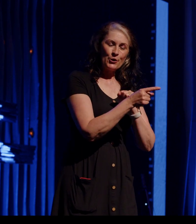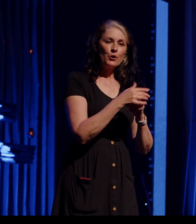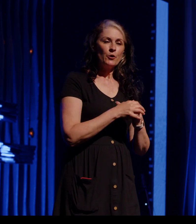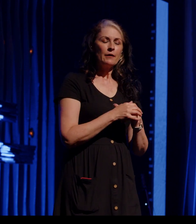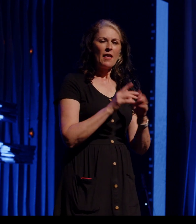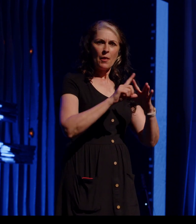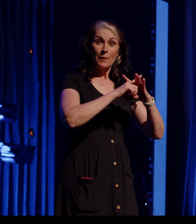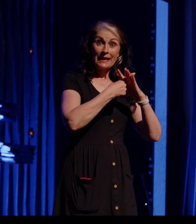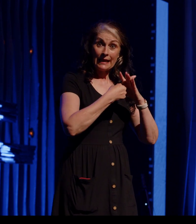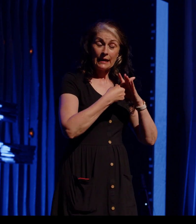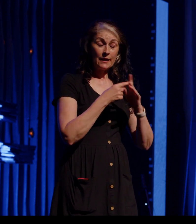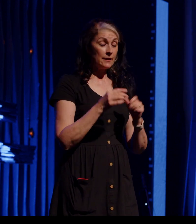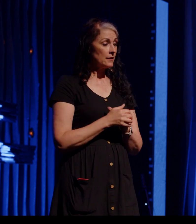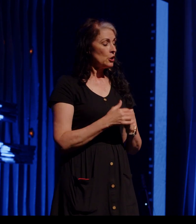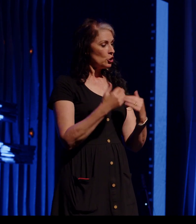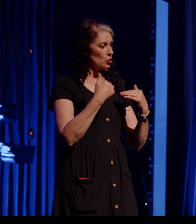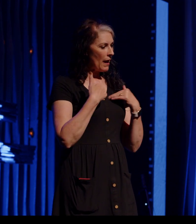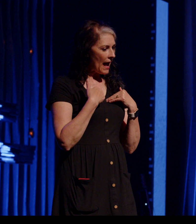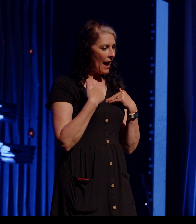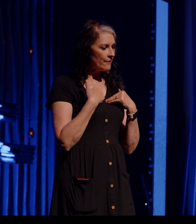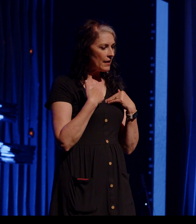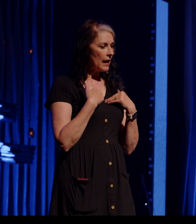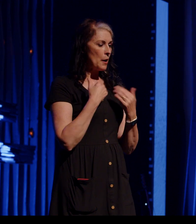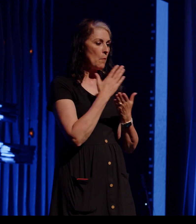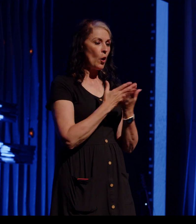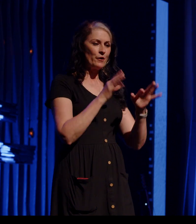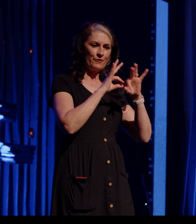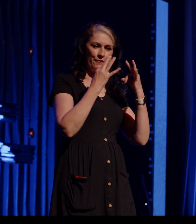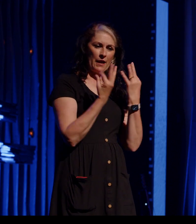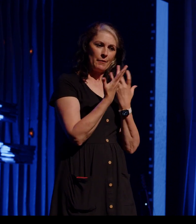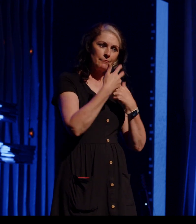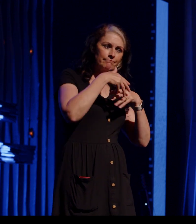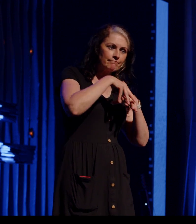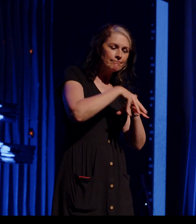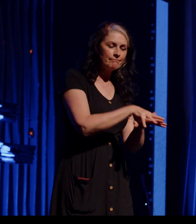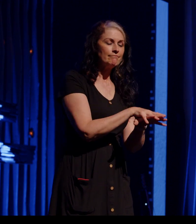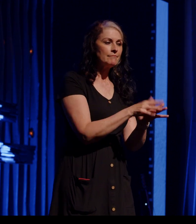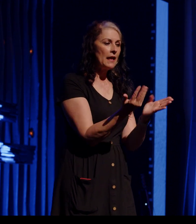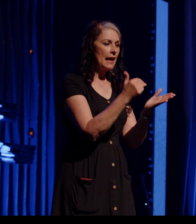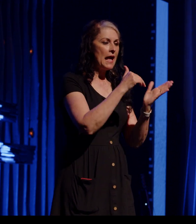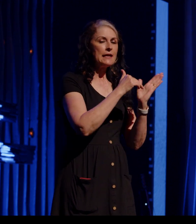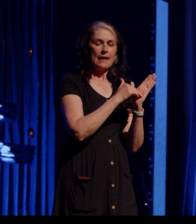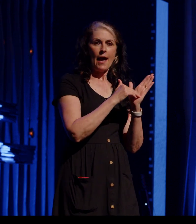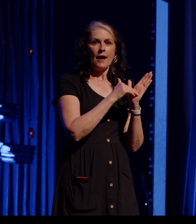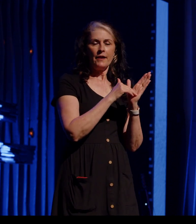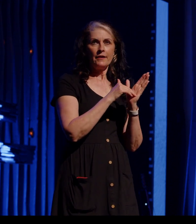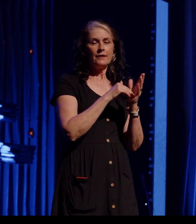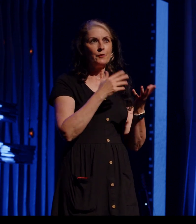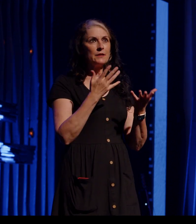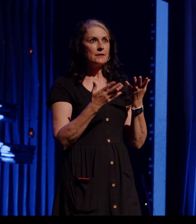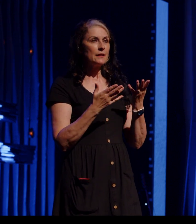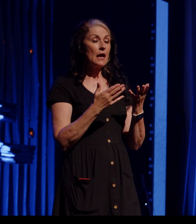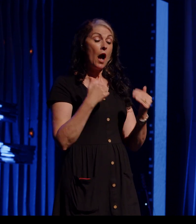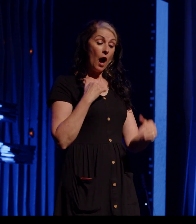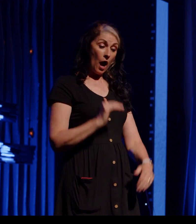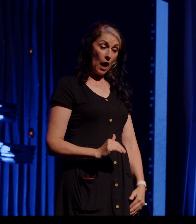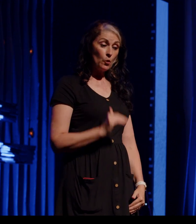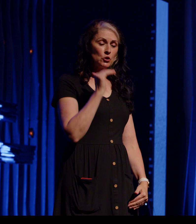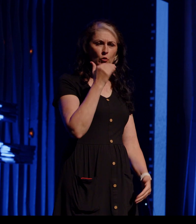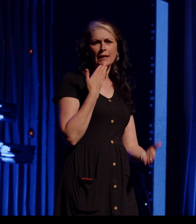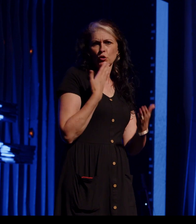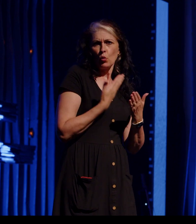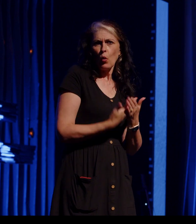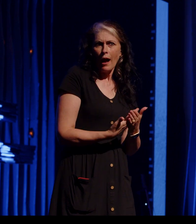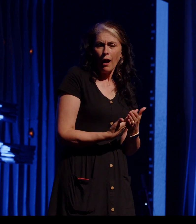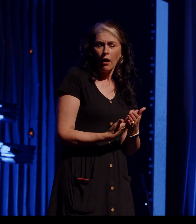in the beginning. And so to have that as part of our family, it was, again, I was raised, I think, well.